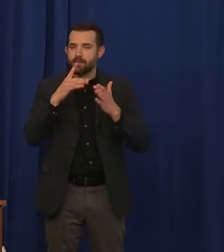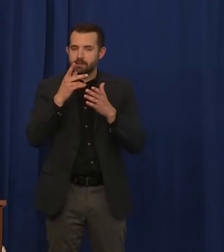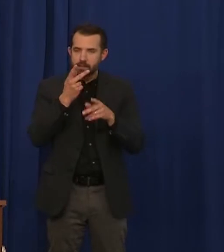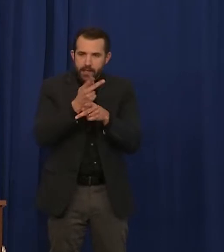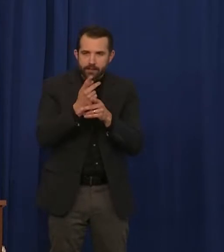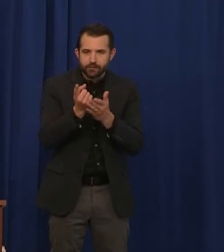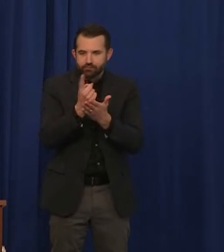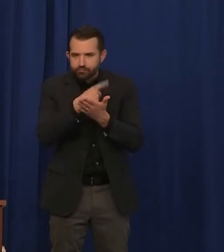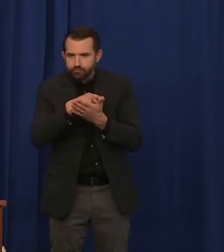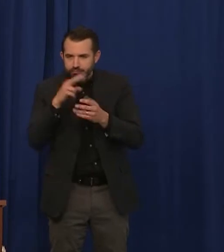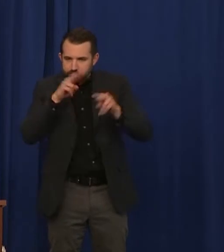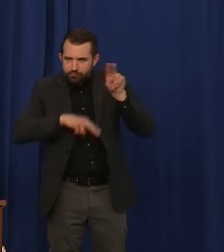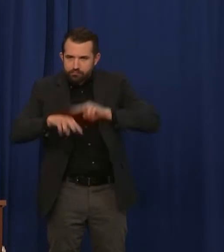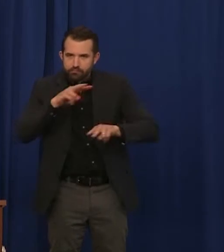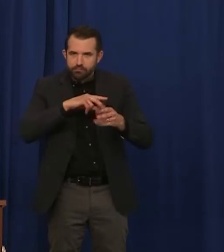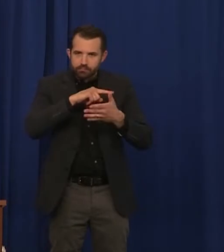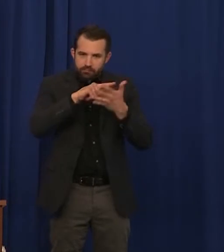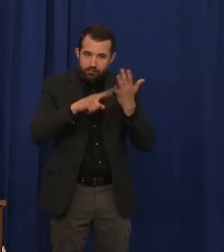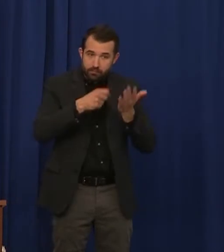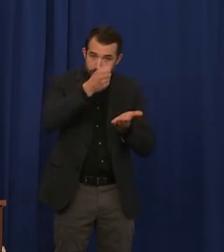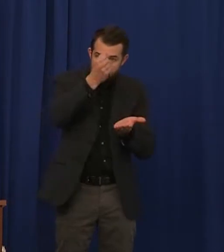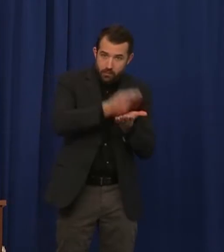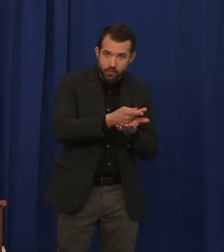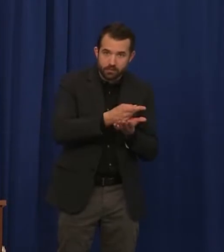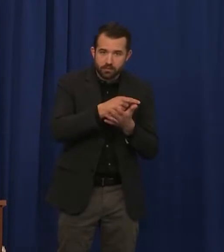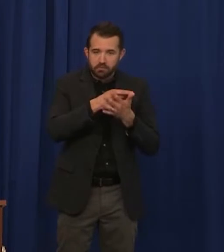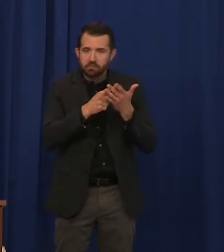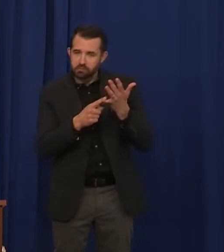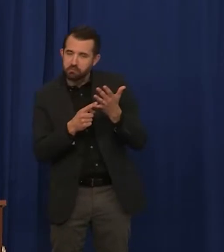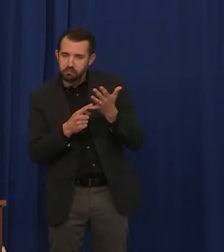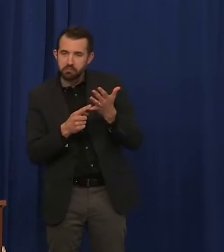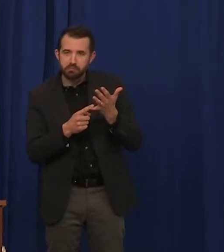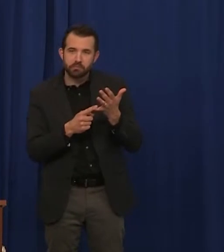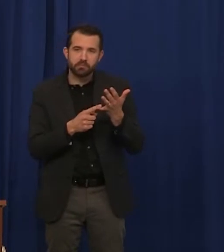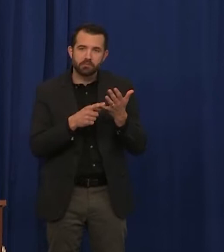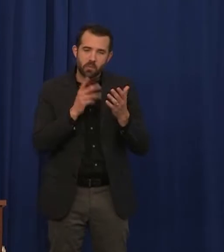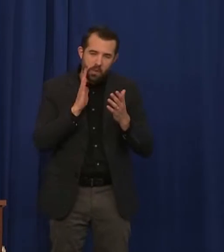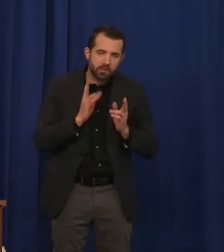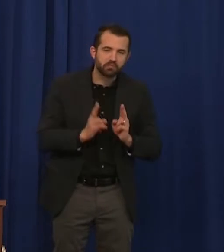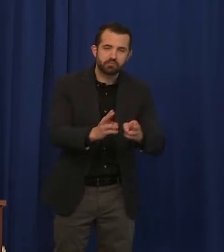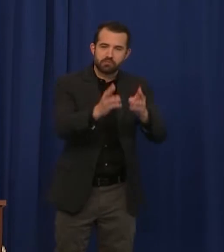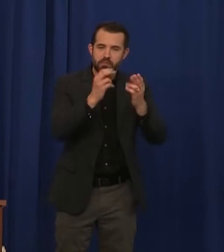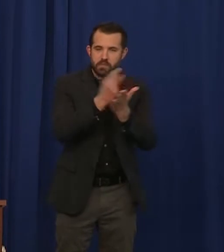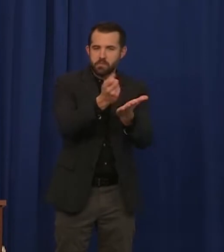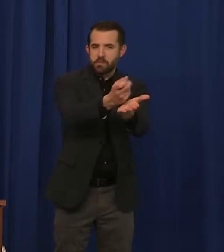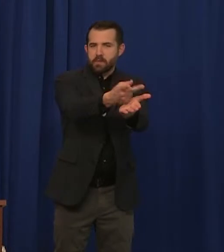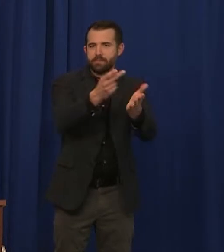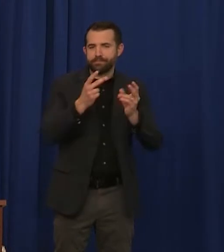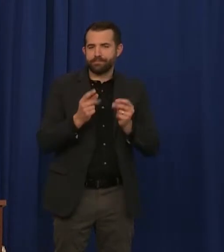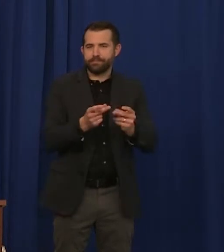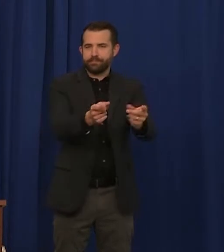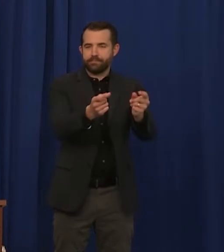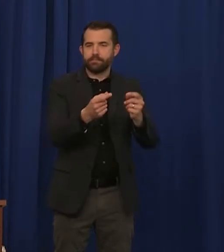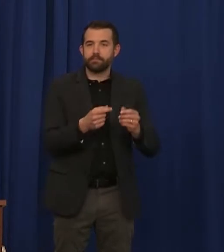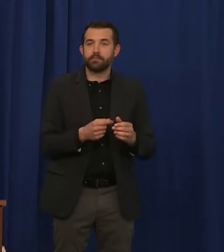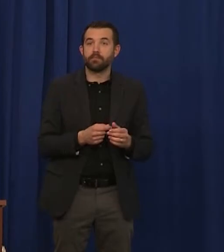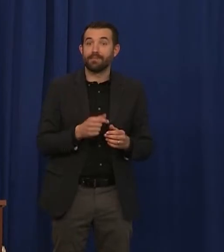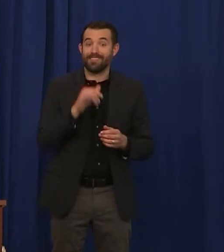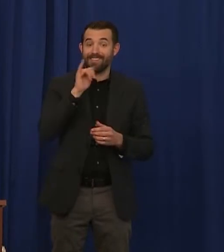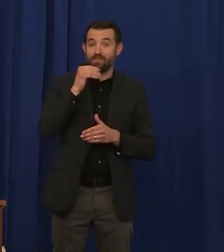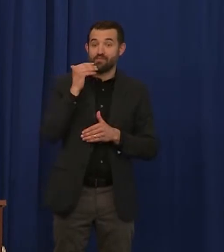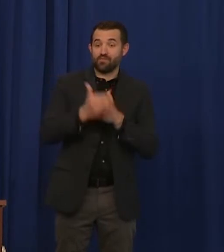confident in the decisions that we made to expedite those cases, and that process will stay in